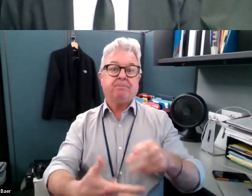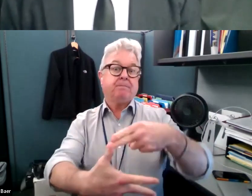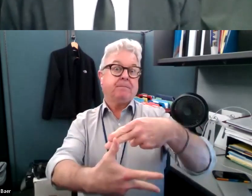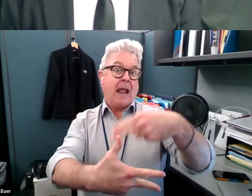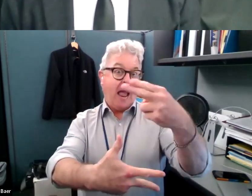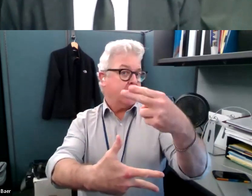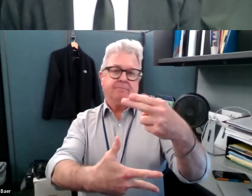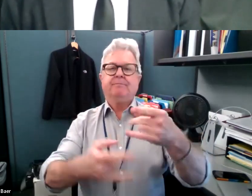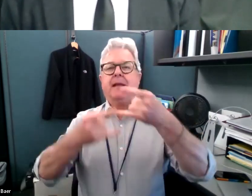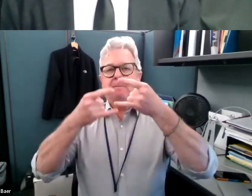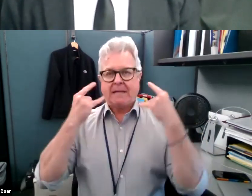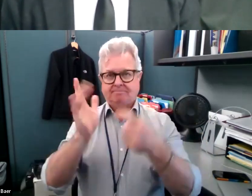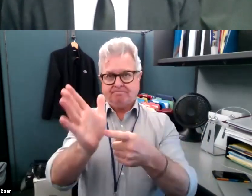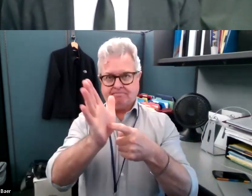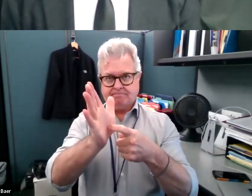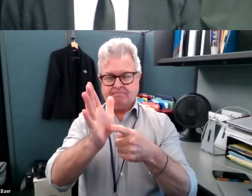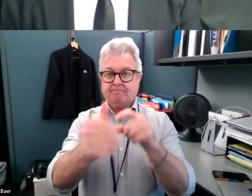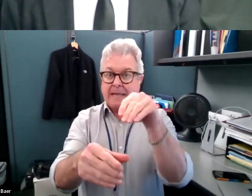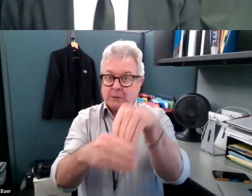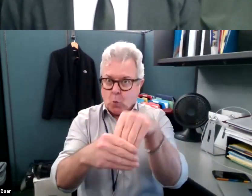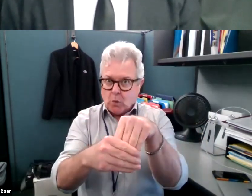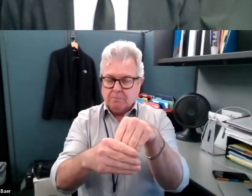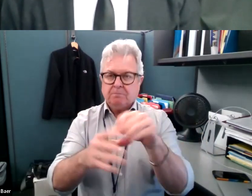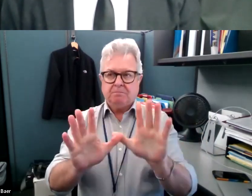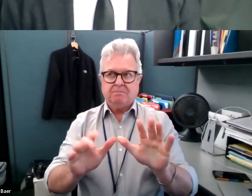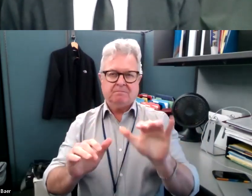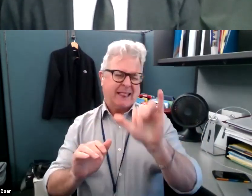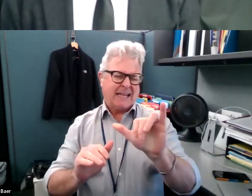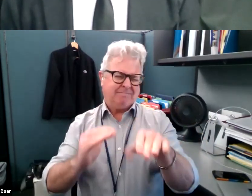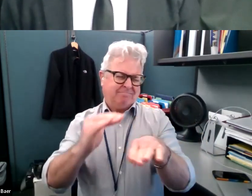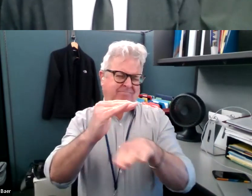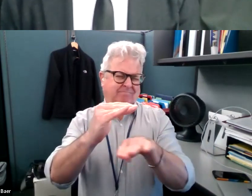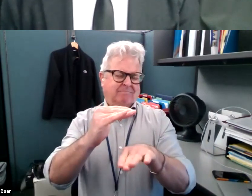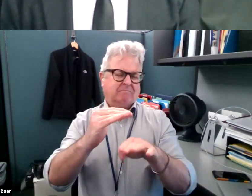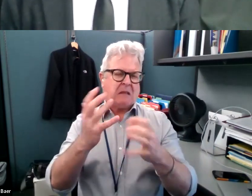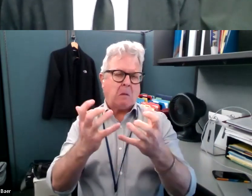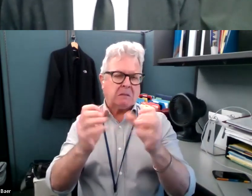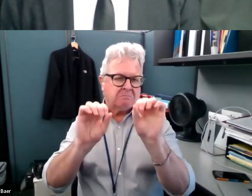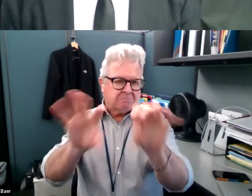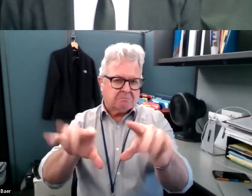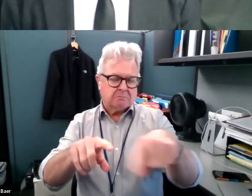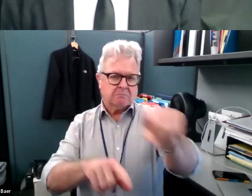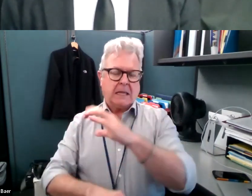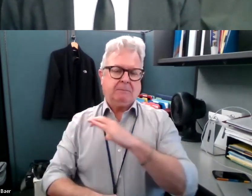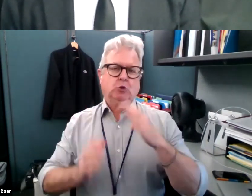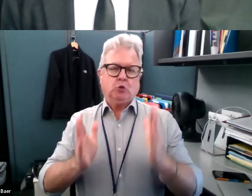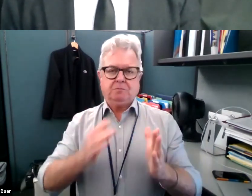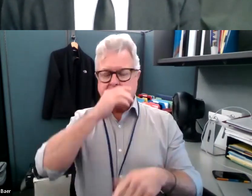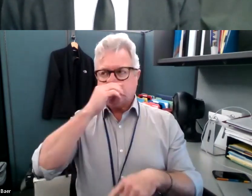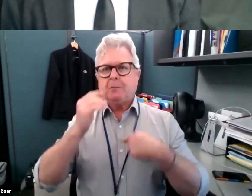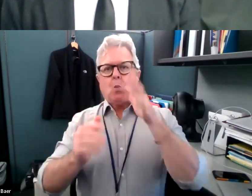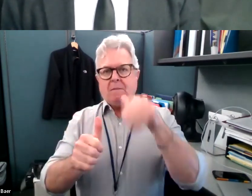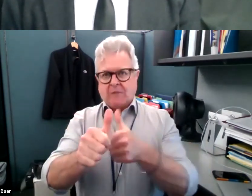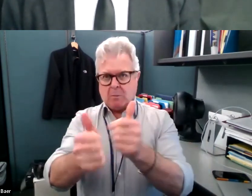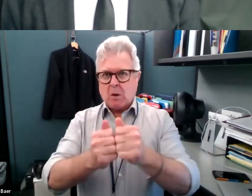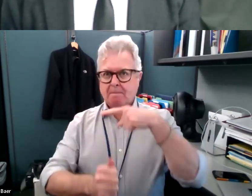do suggest still wearing a mask if it is medium. High would mean a mask is mandated for everyone indoors. That's basically it. I wanted